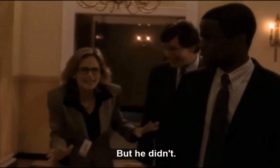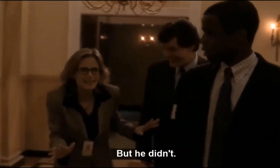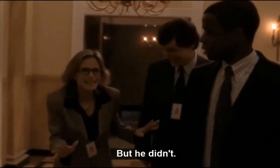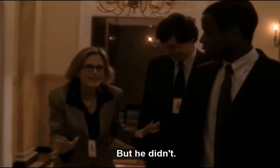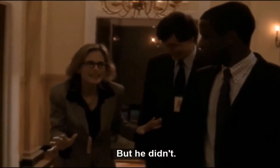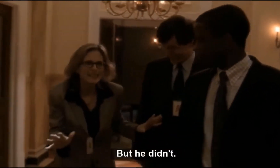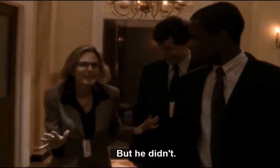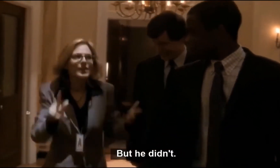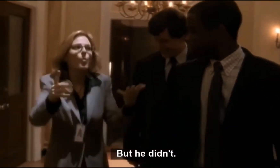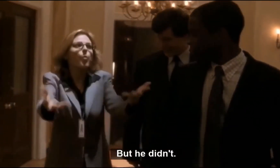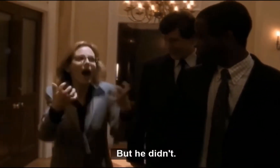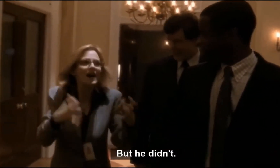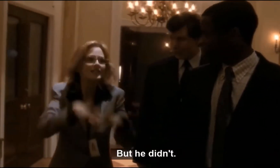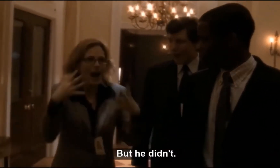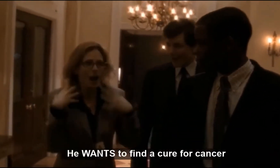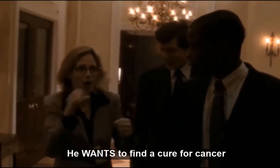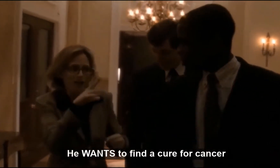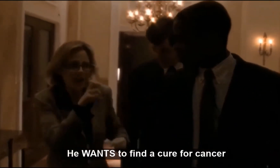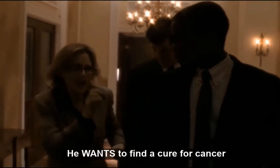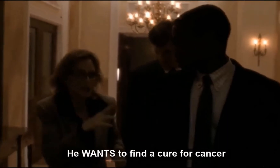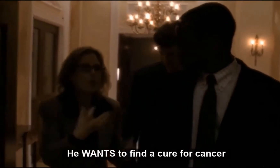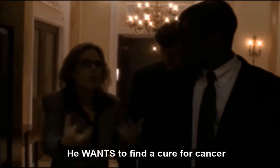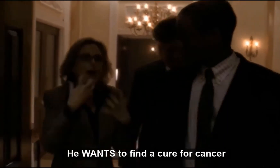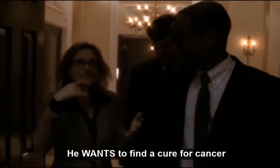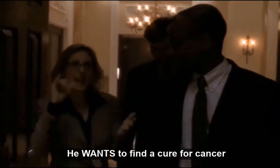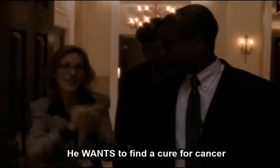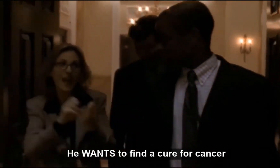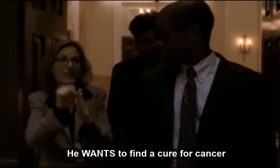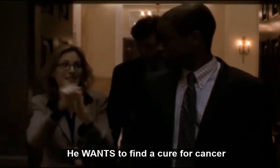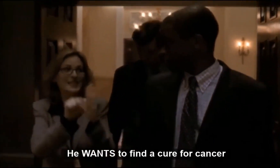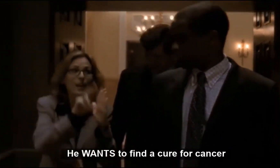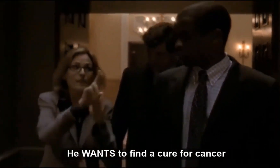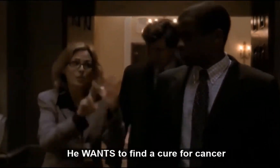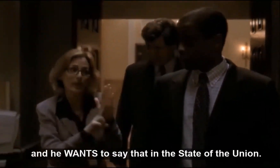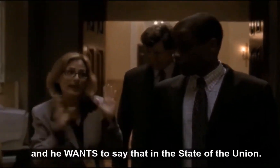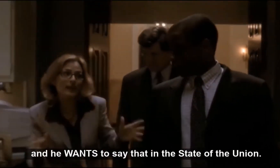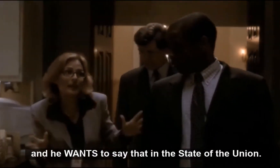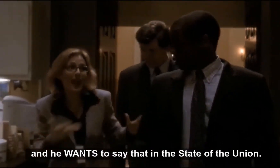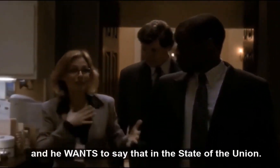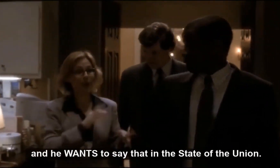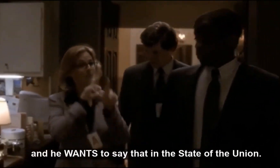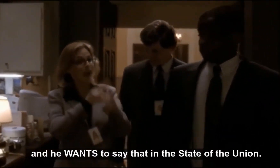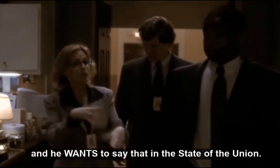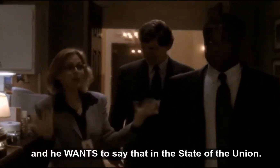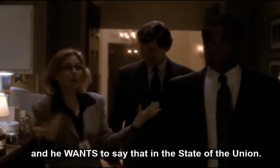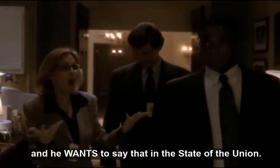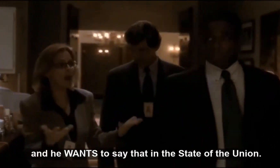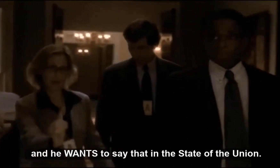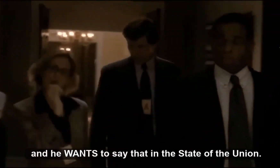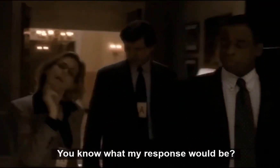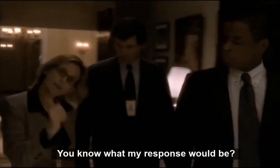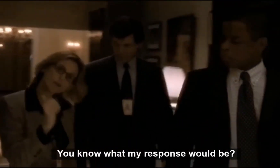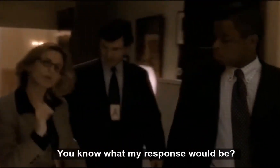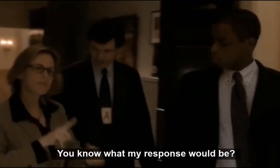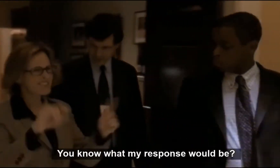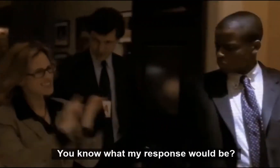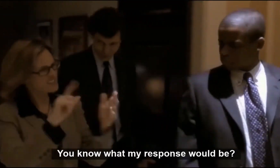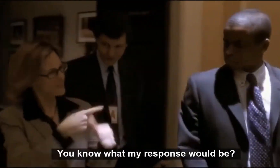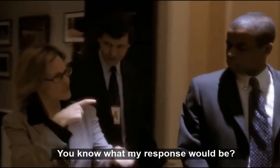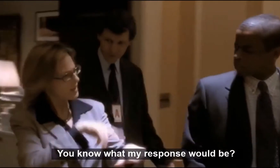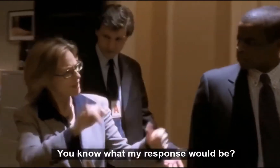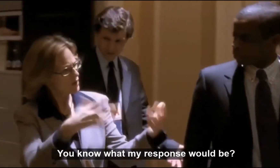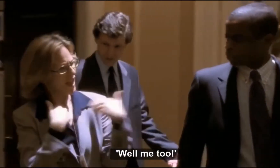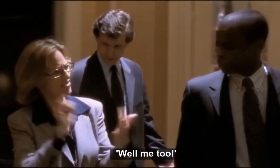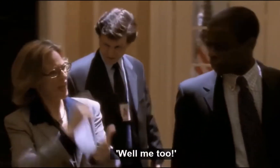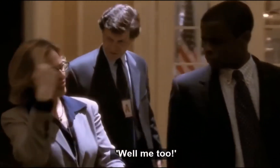Yeah. But he didn't. He wants to find a cure for cancer, and he wants to say that in the State of the Union. You know what my response would be?